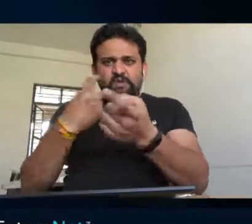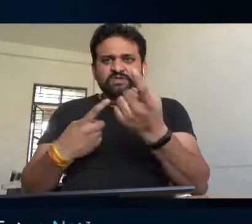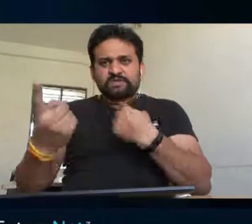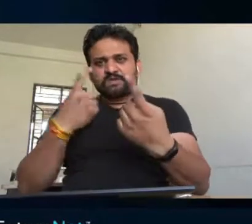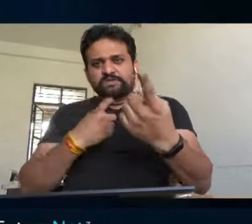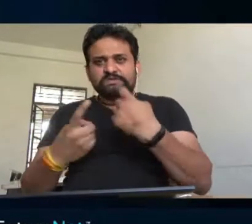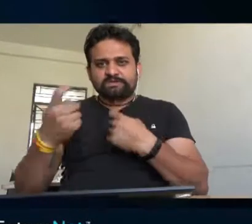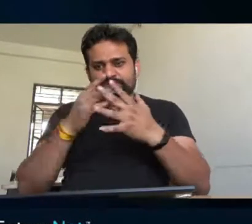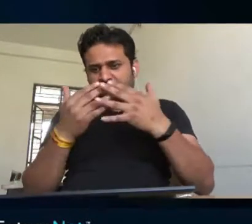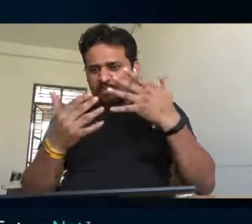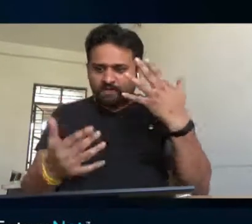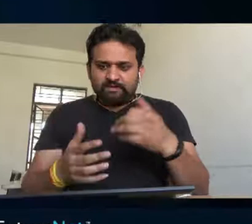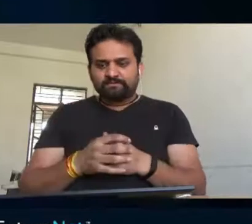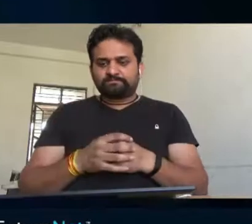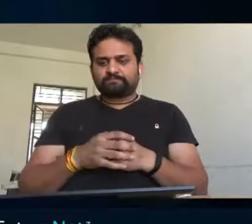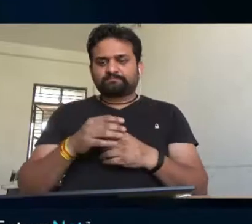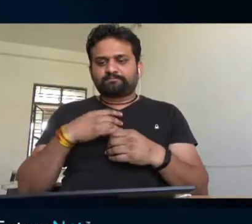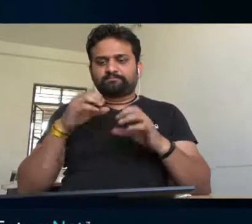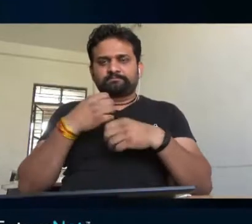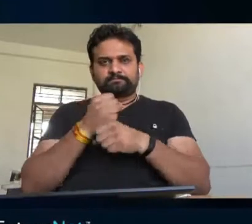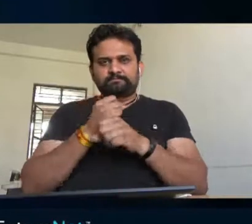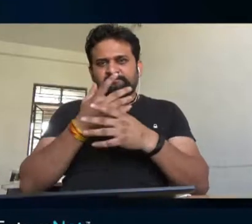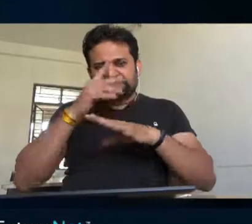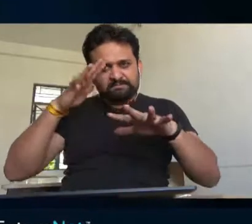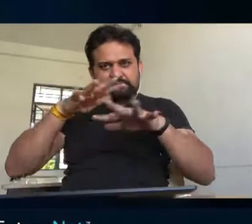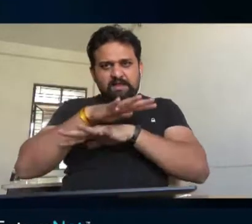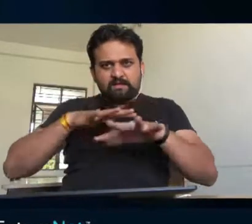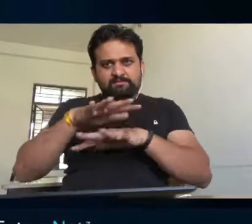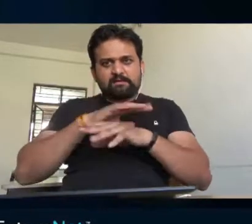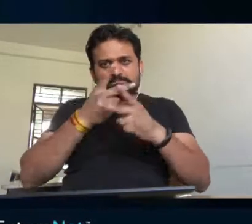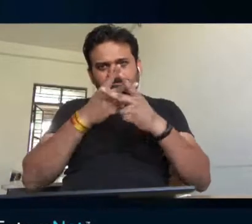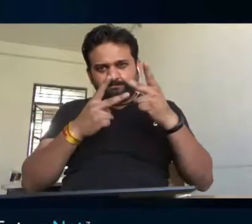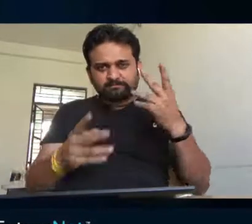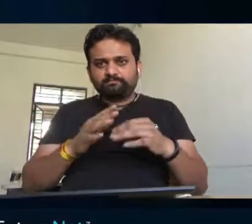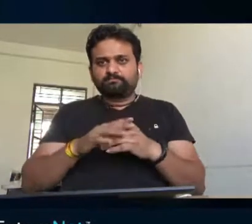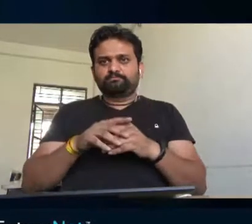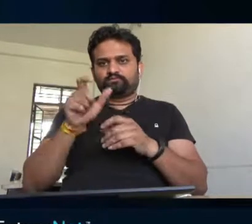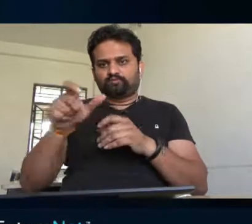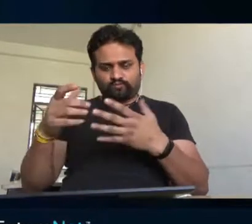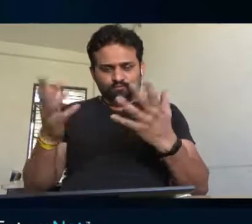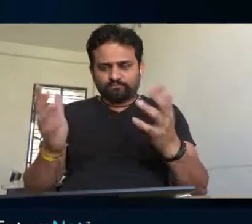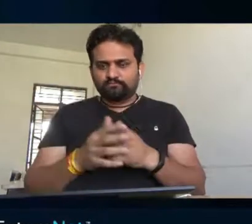the Balkan countries, Hungary. I have been now with Stephan 4 days in Dubai.